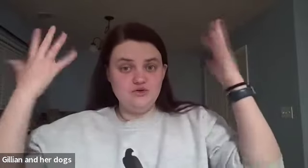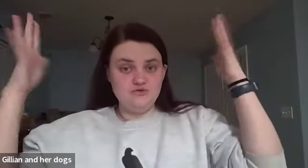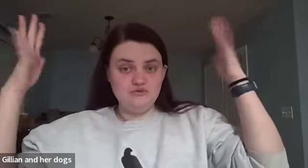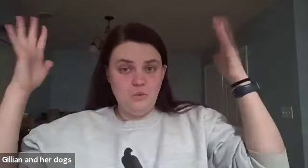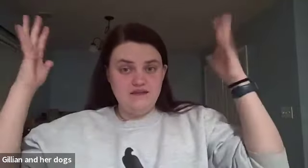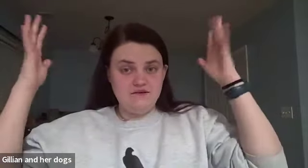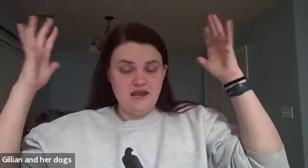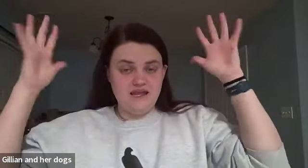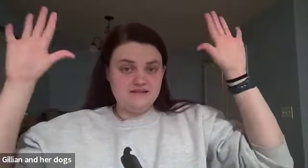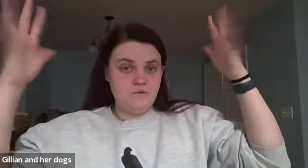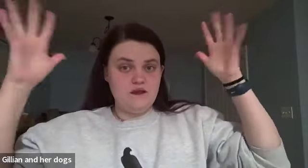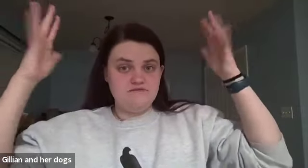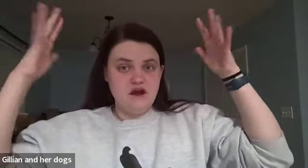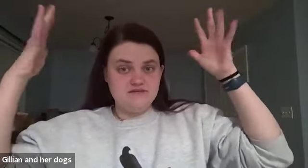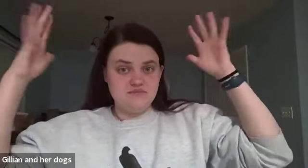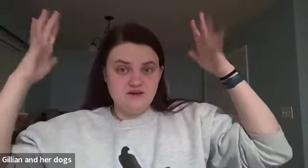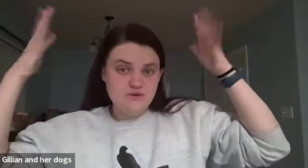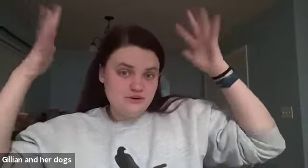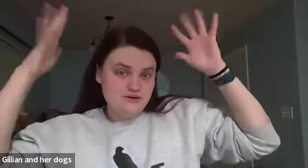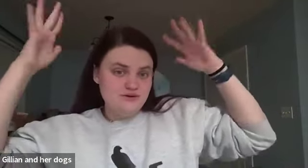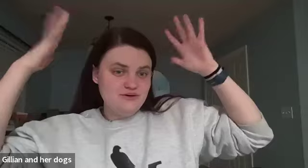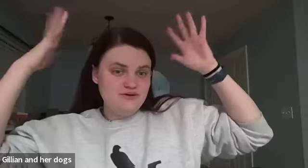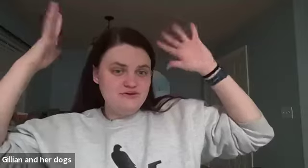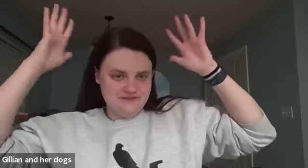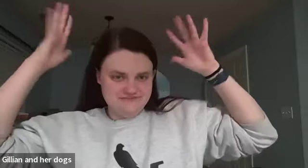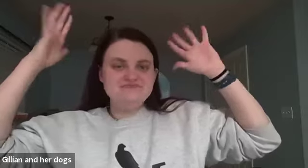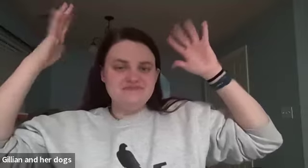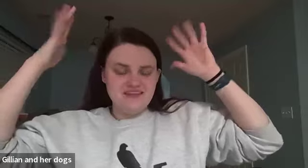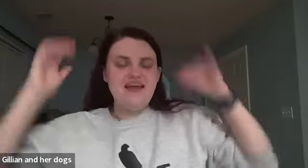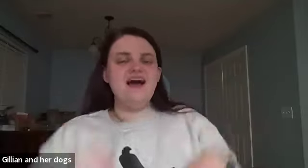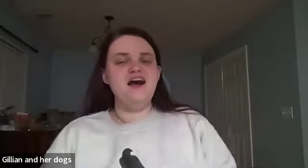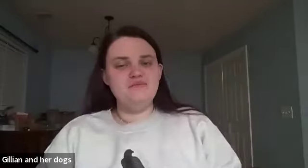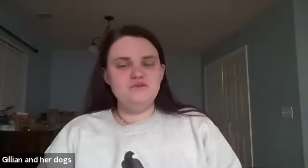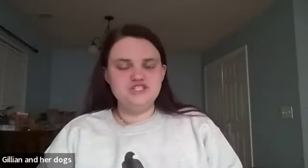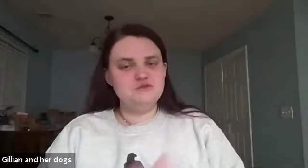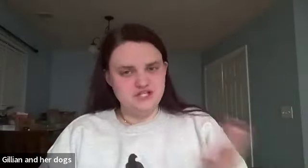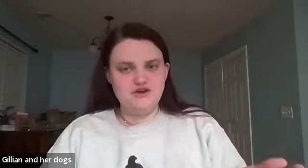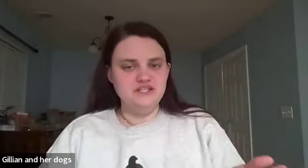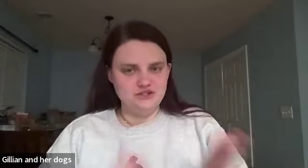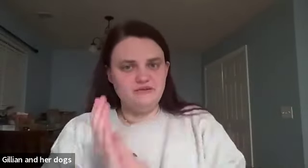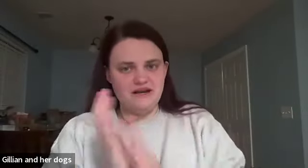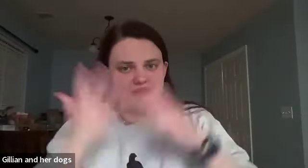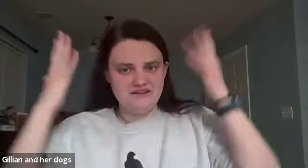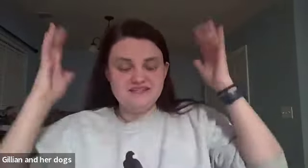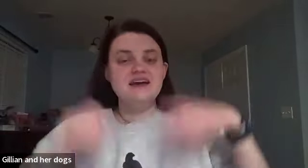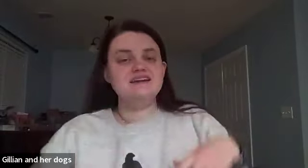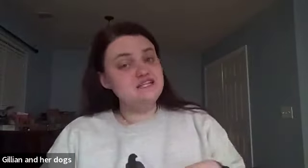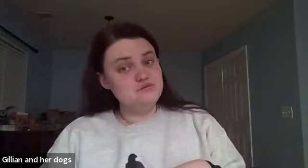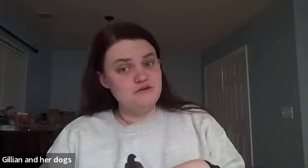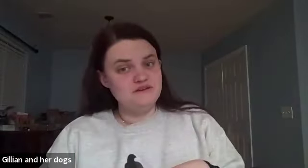you wave your hands, like wave fives up here. Woo! Which is what you saw me doing when I went like this. Because I do both